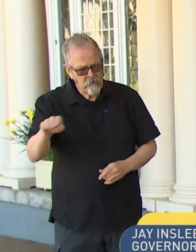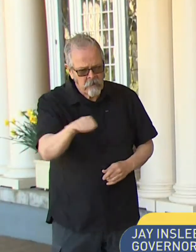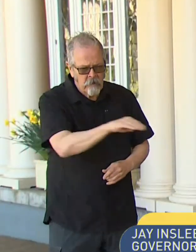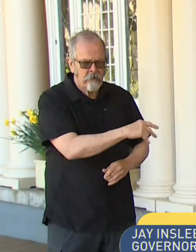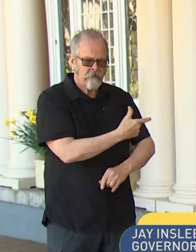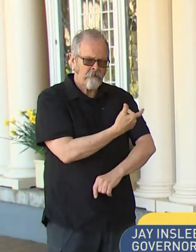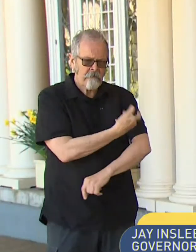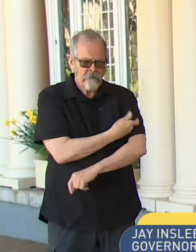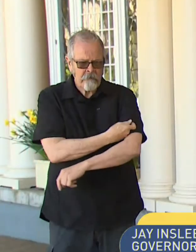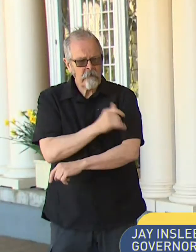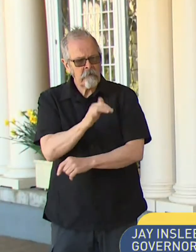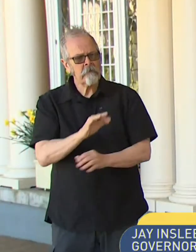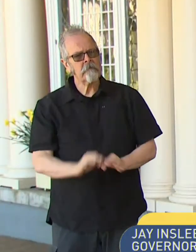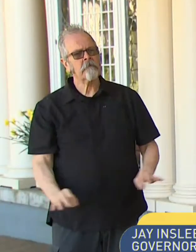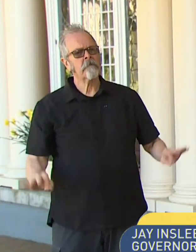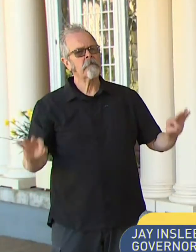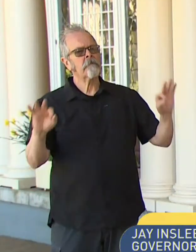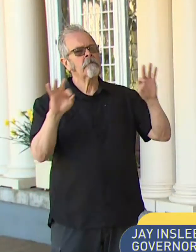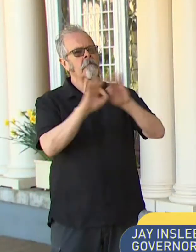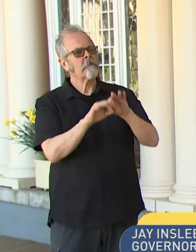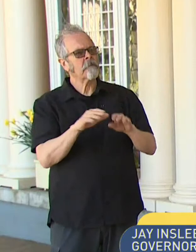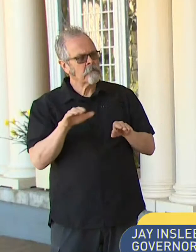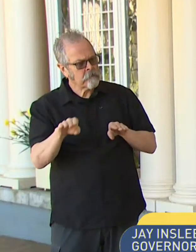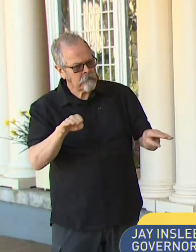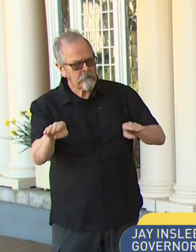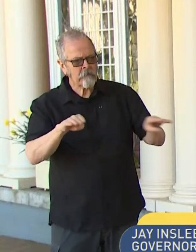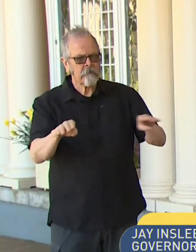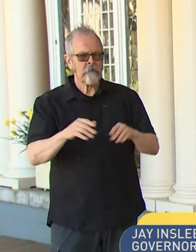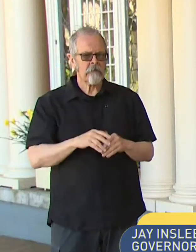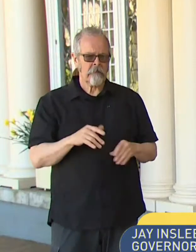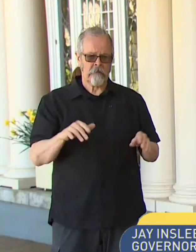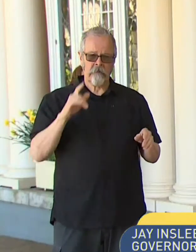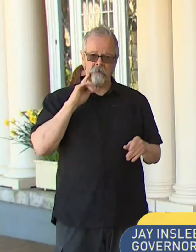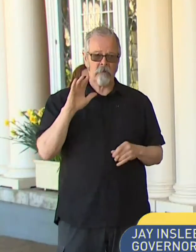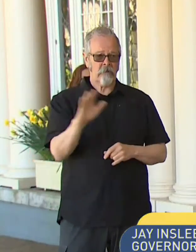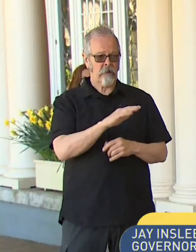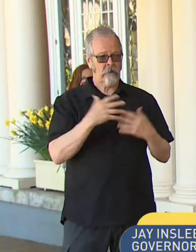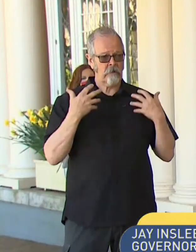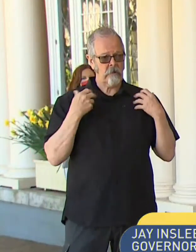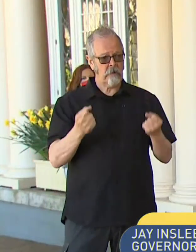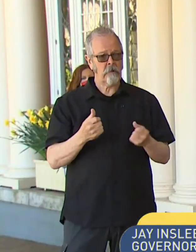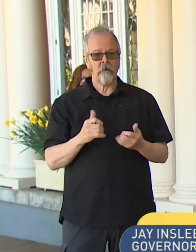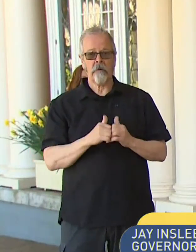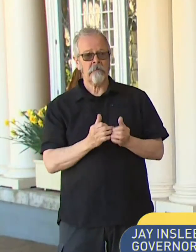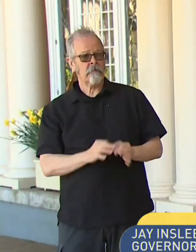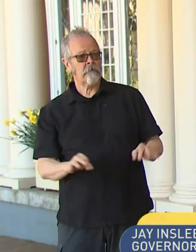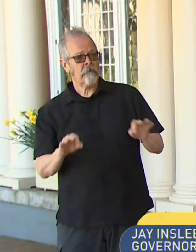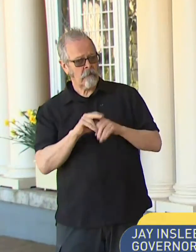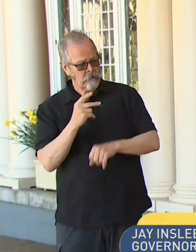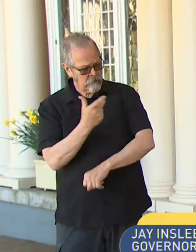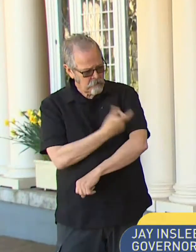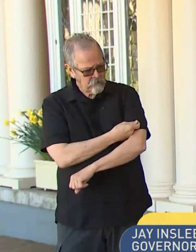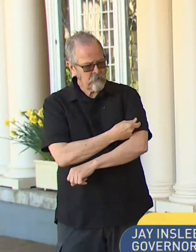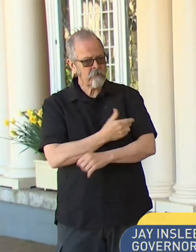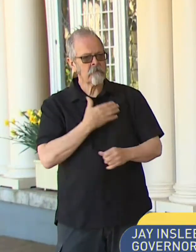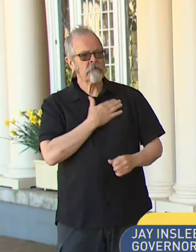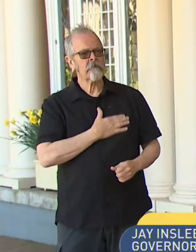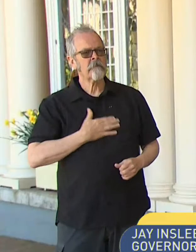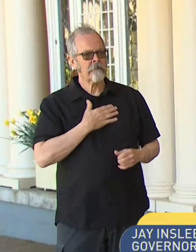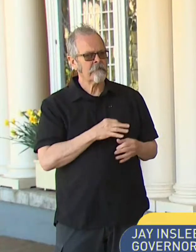is imperative. It's imperative for their health, including young people who are now getting it in a more severe and